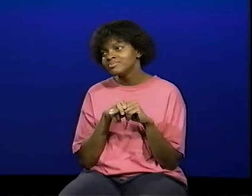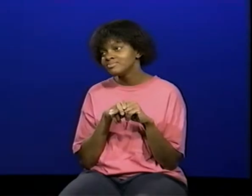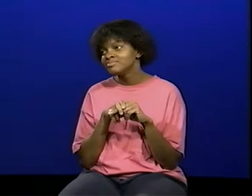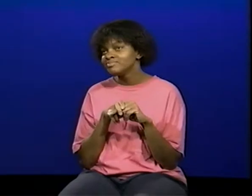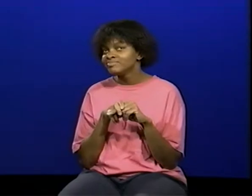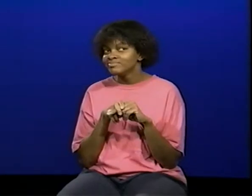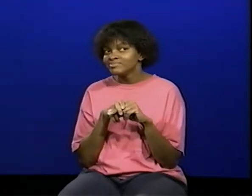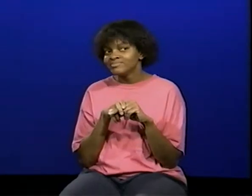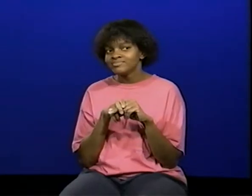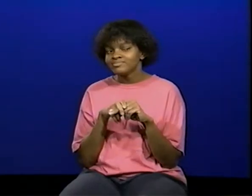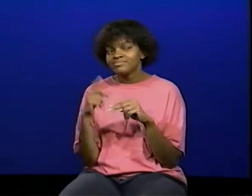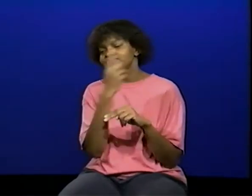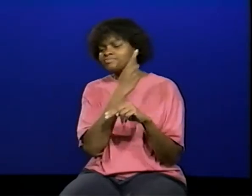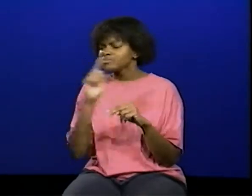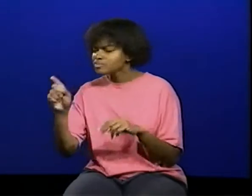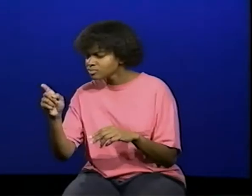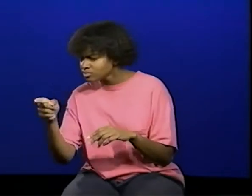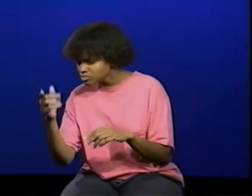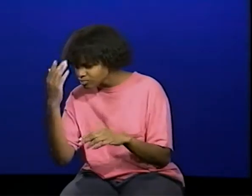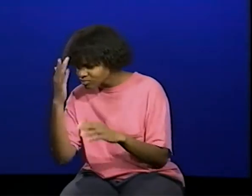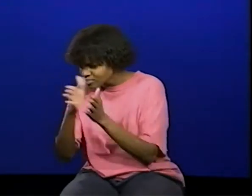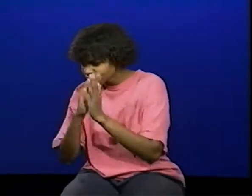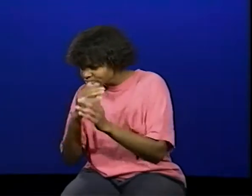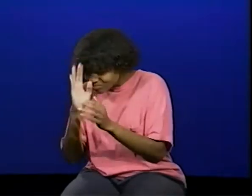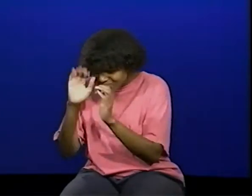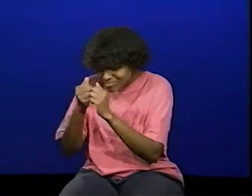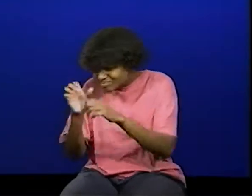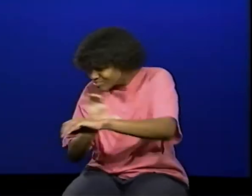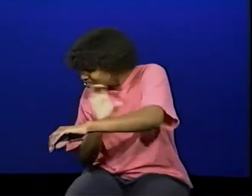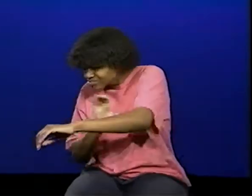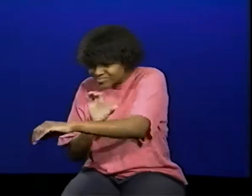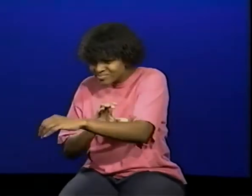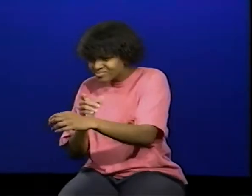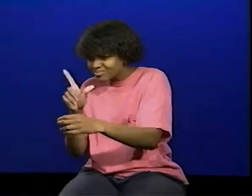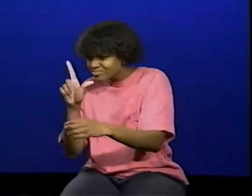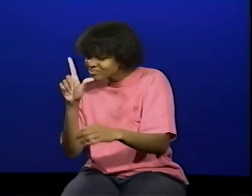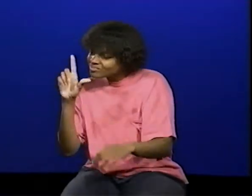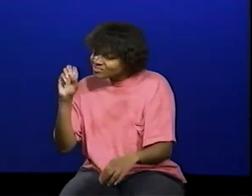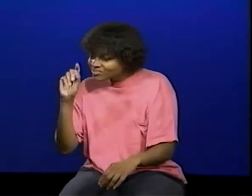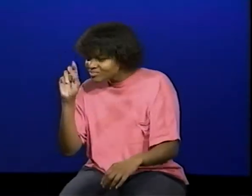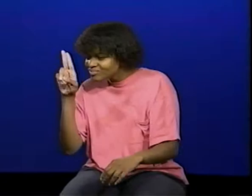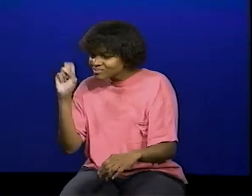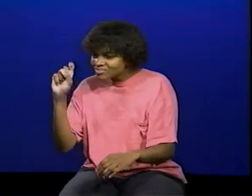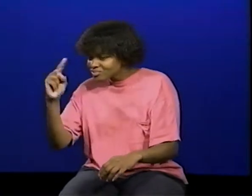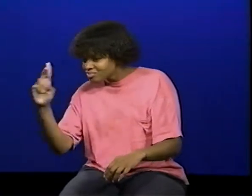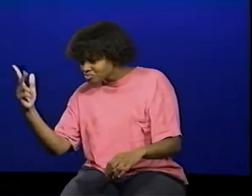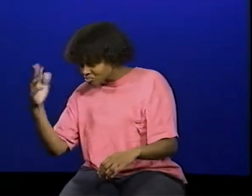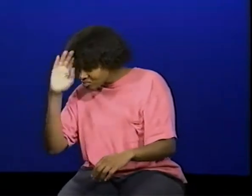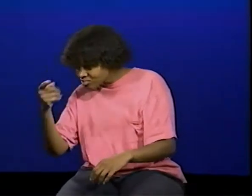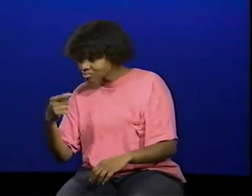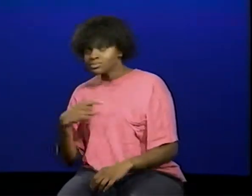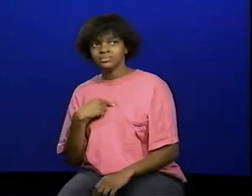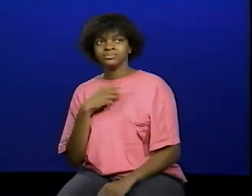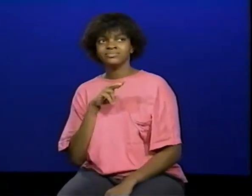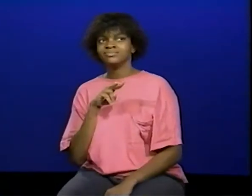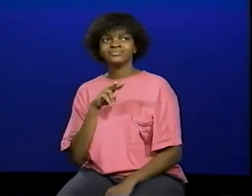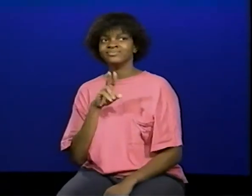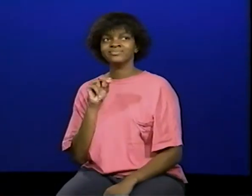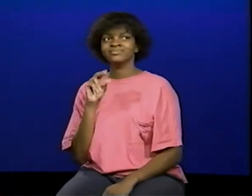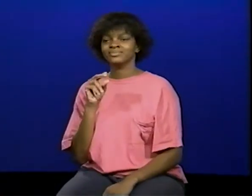it. So anyway, after a while, she came back in and asked me if I knew anything about computers, if I knew how to run Lotus 1-2-3